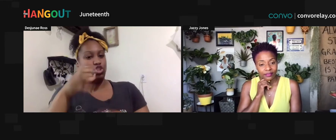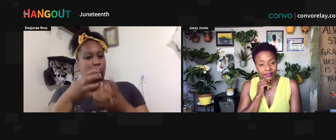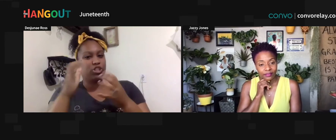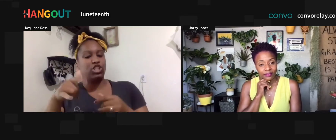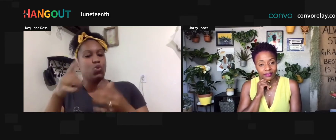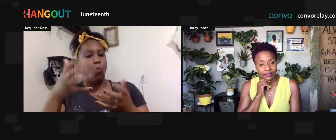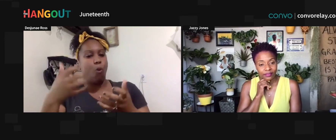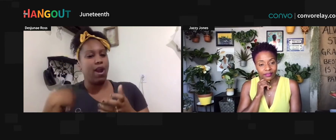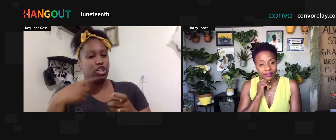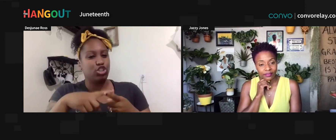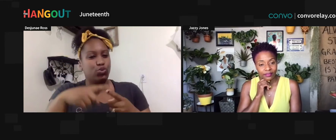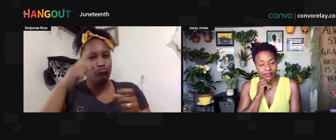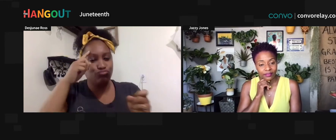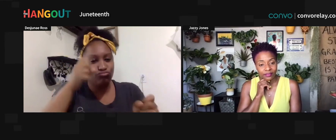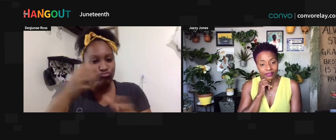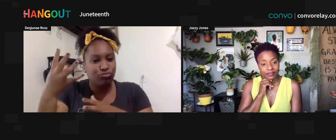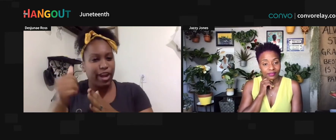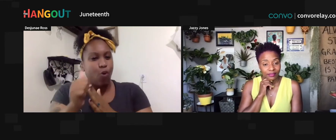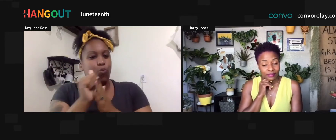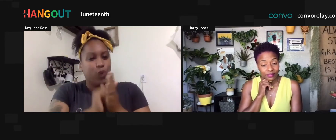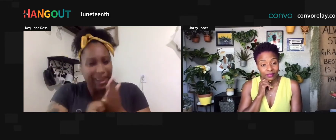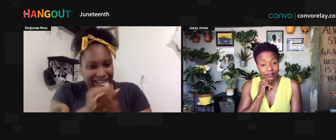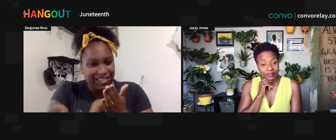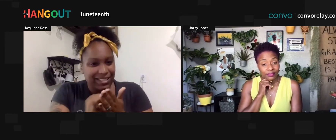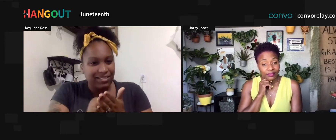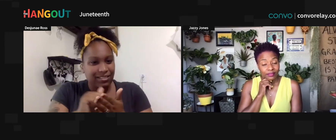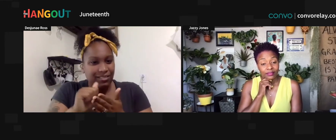holiday. And